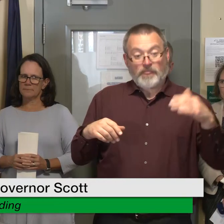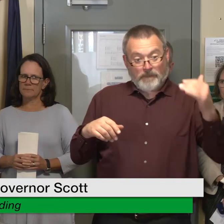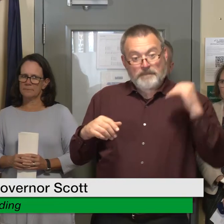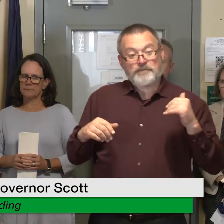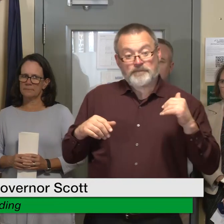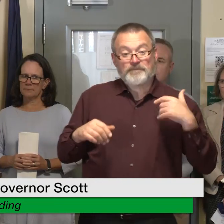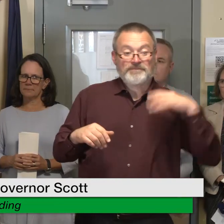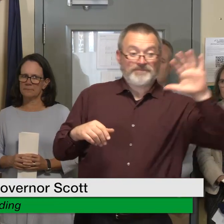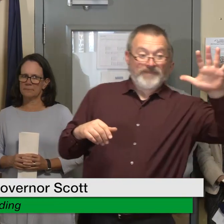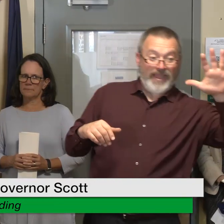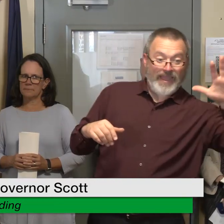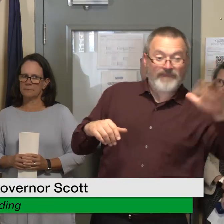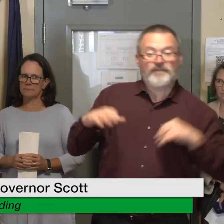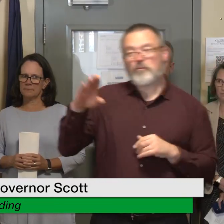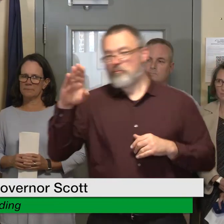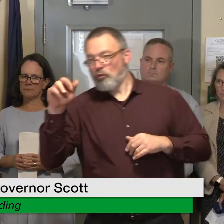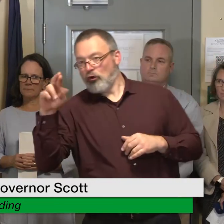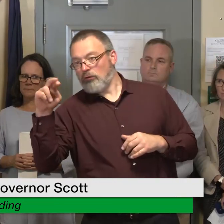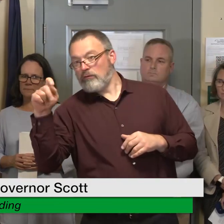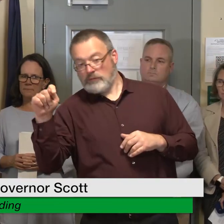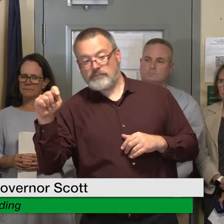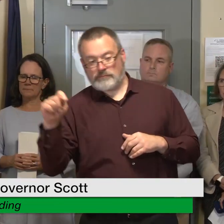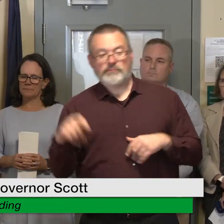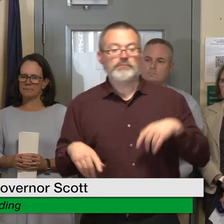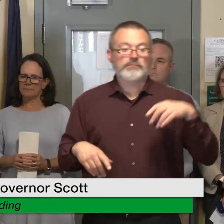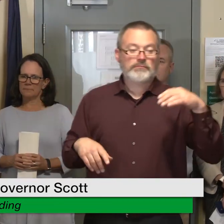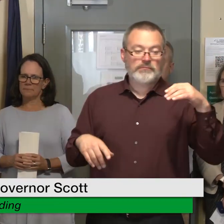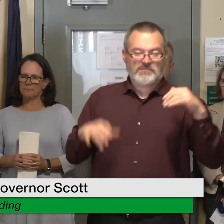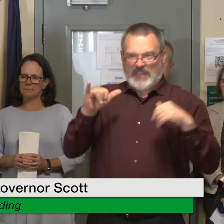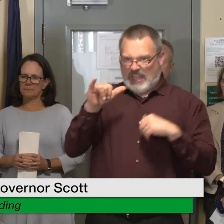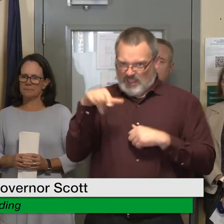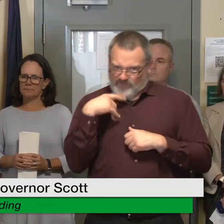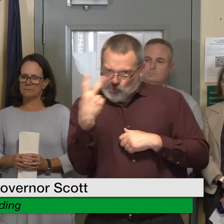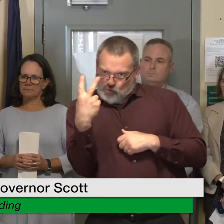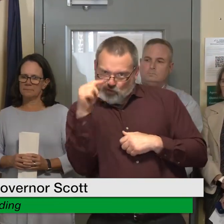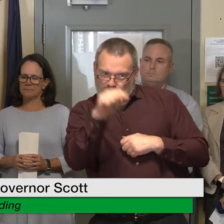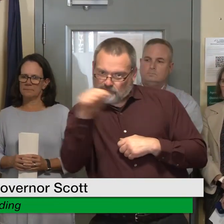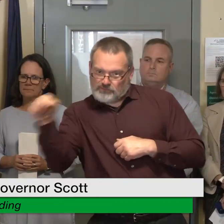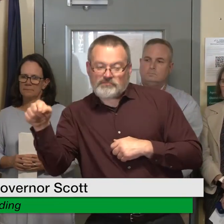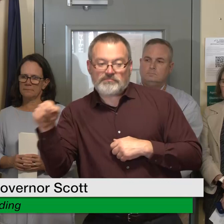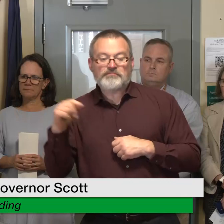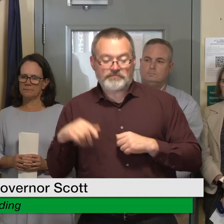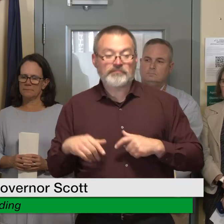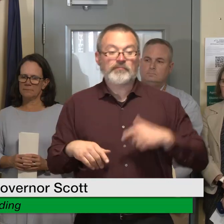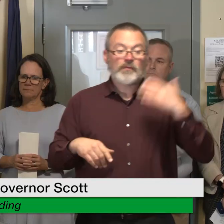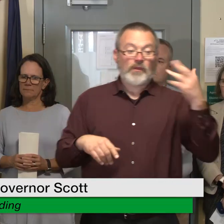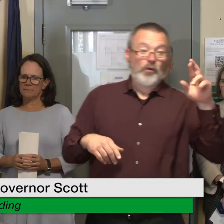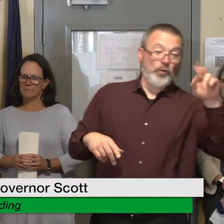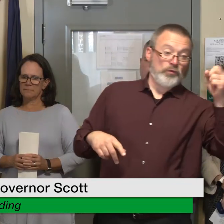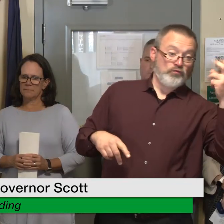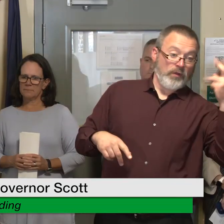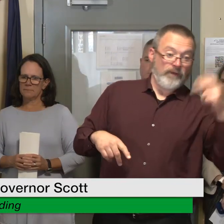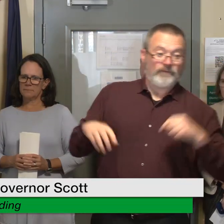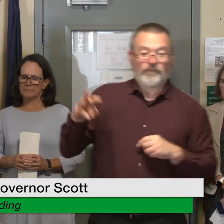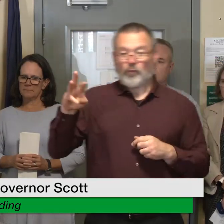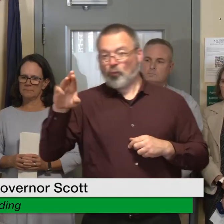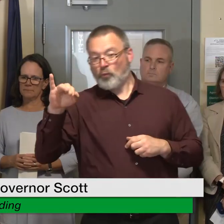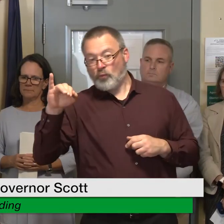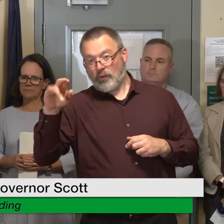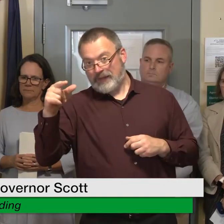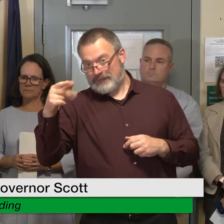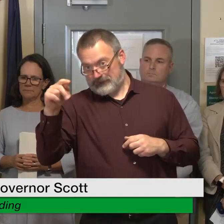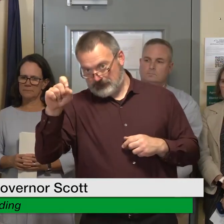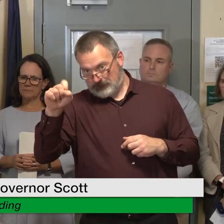in Barnett, two sites that have bridges. Route 12 in Wrightsville.